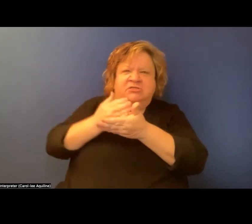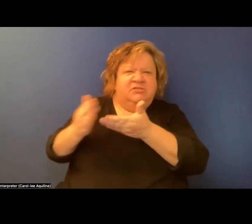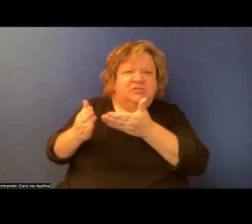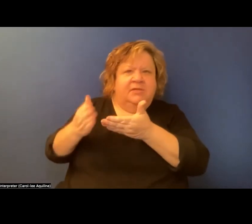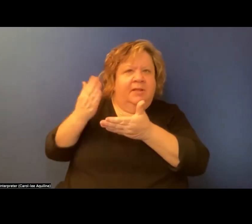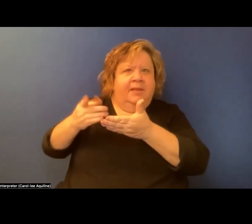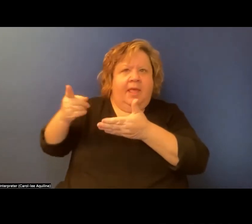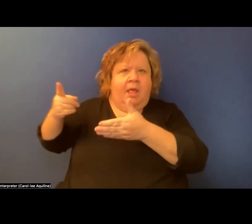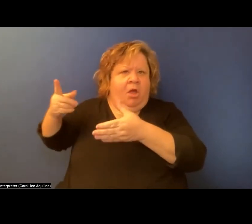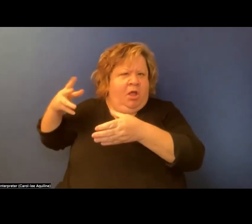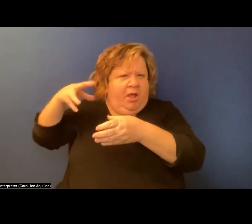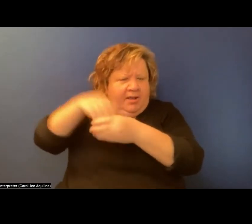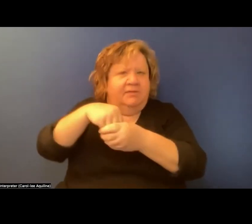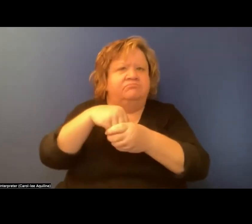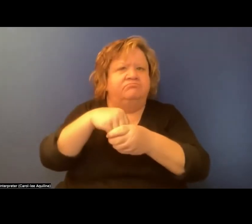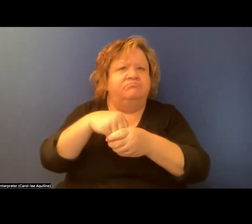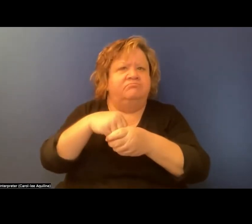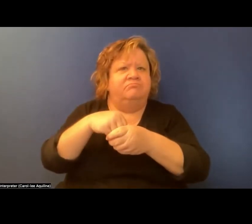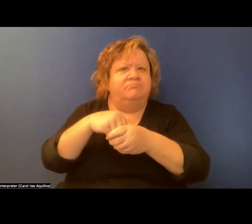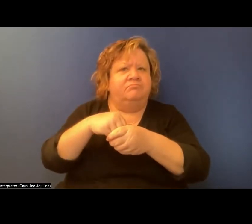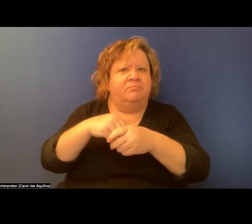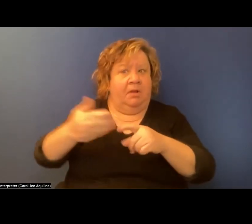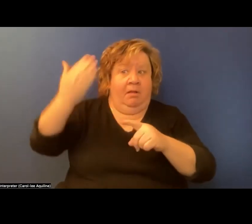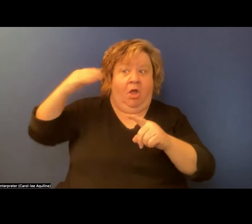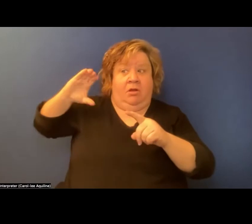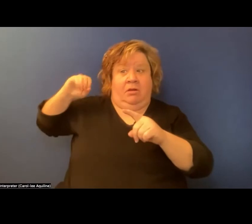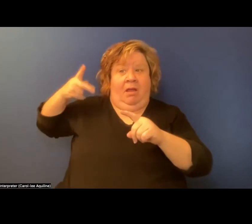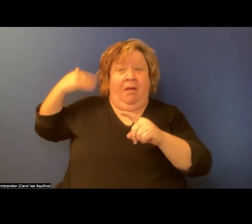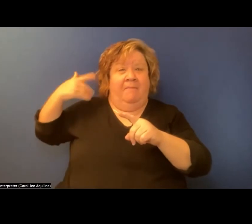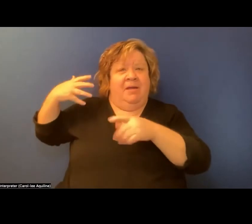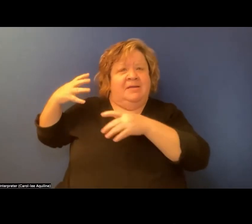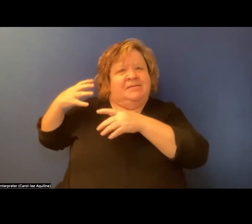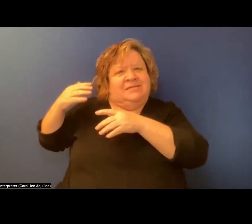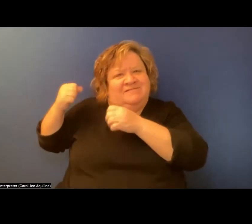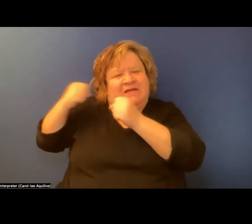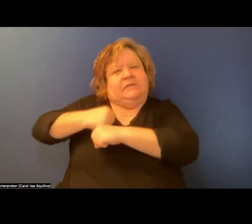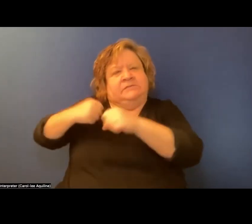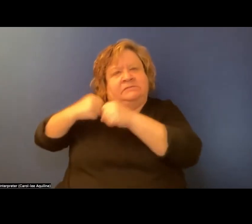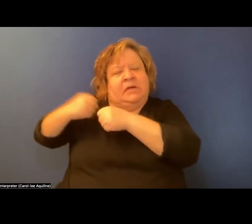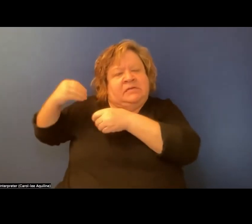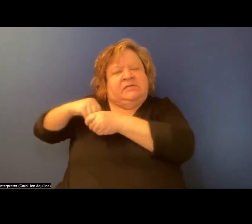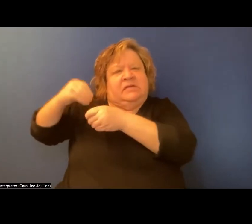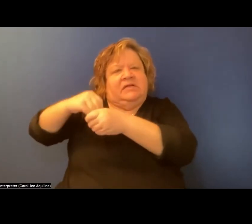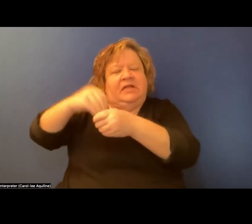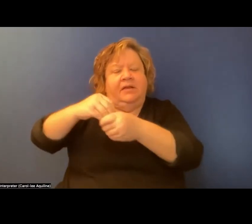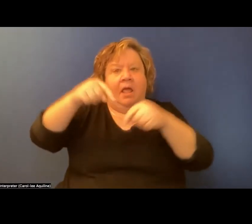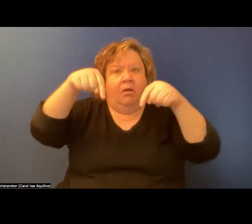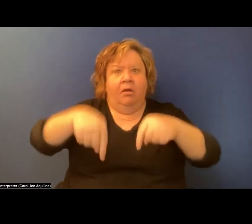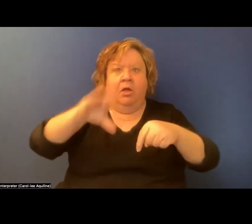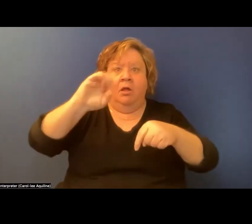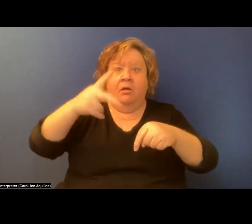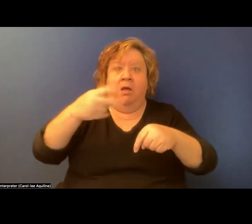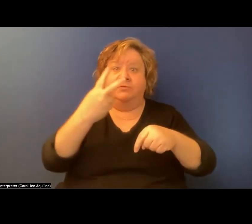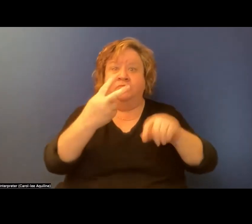But COP26 was the first time that organizations of persons with disabilities actually 3 of them, including the International